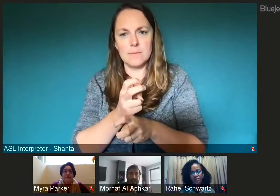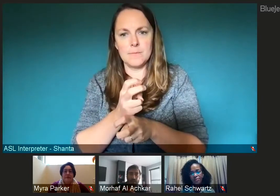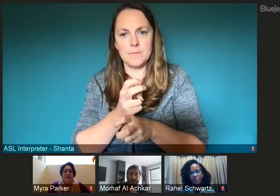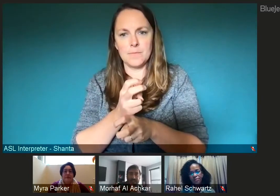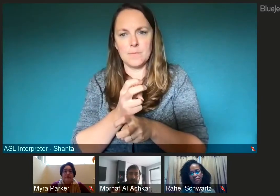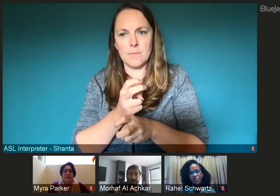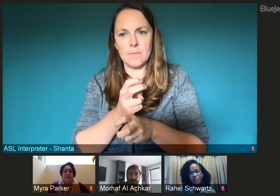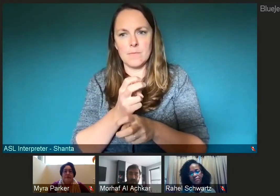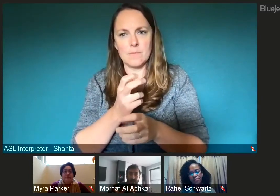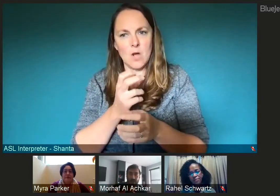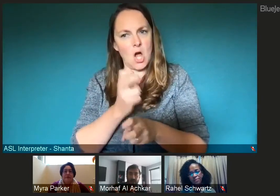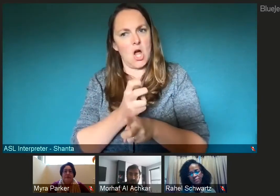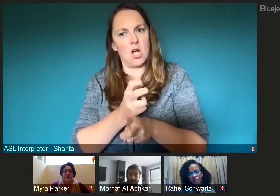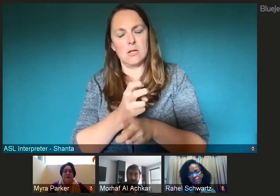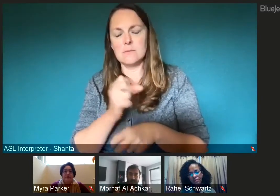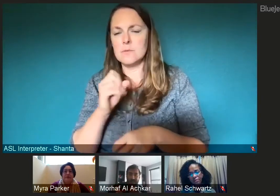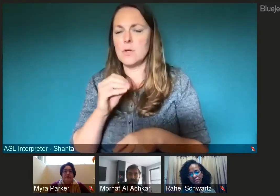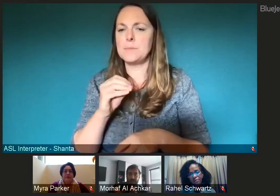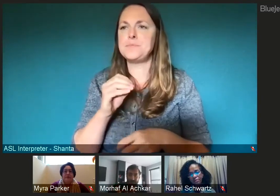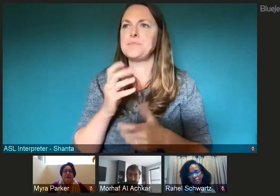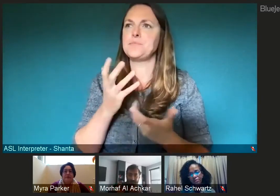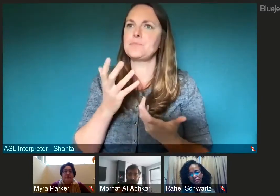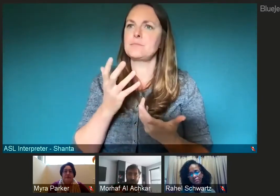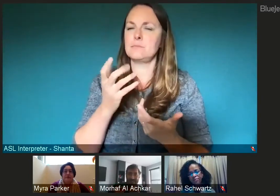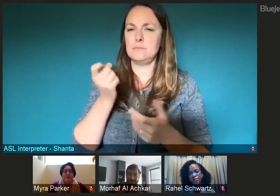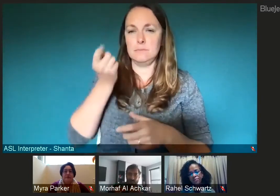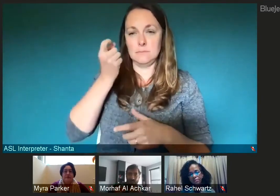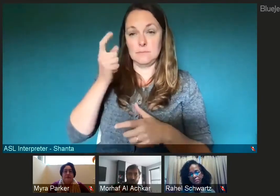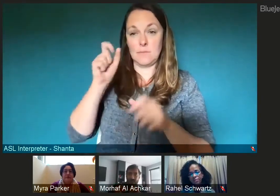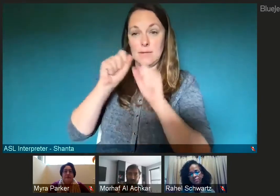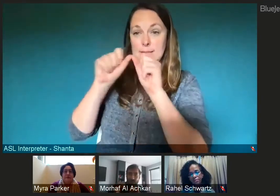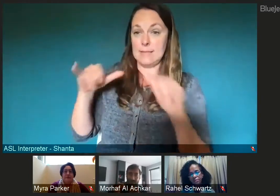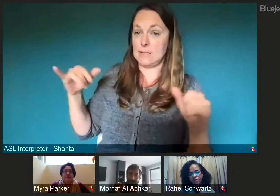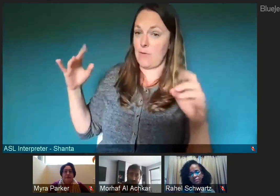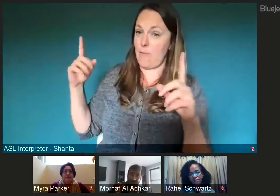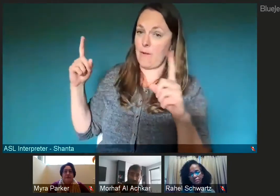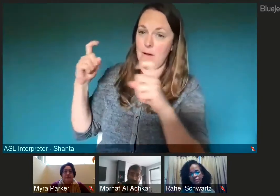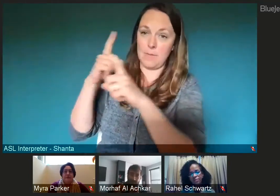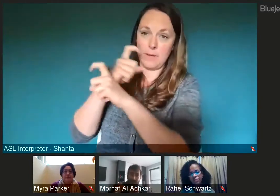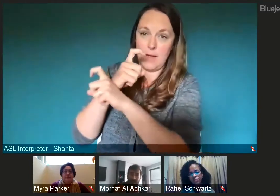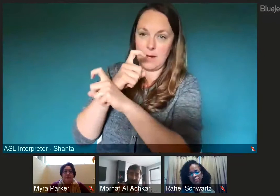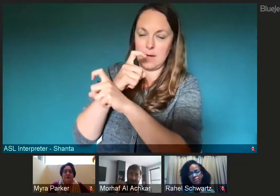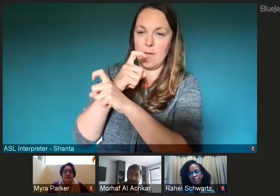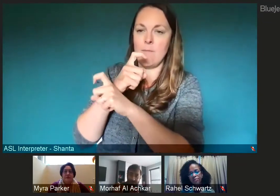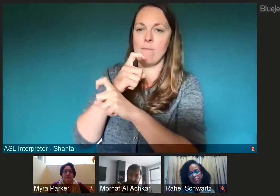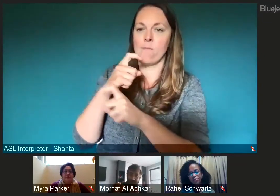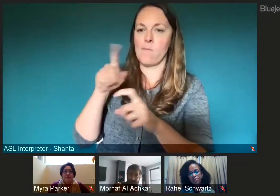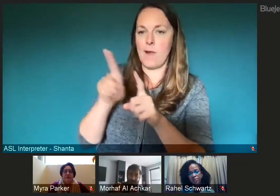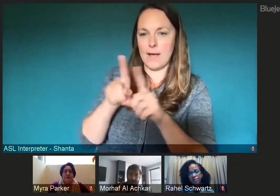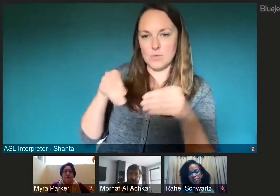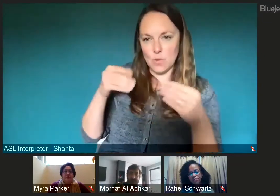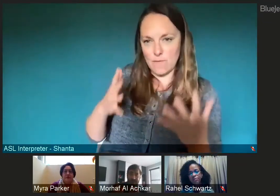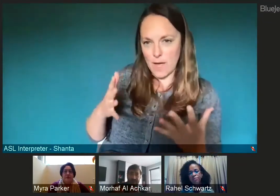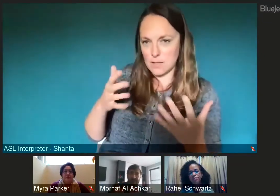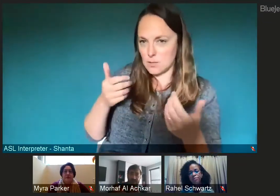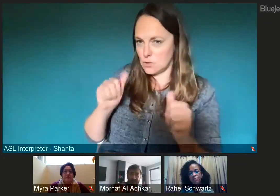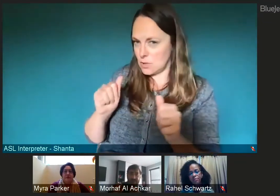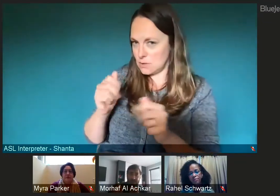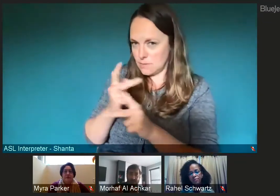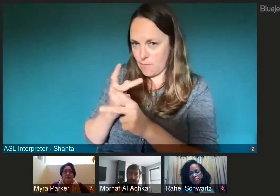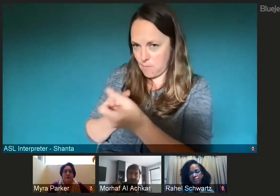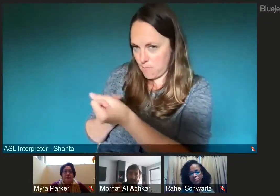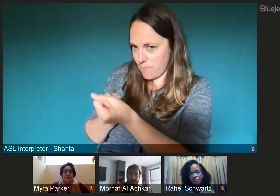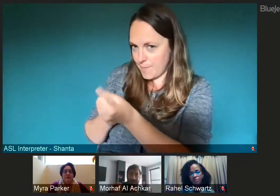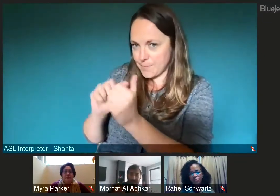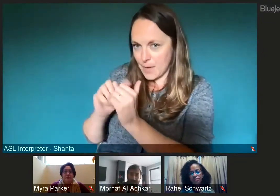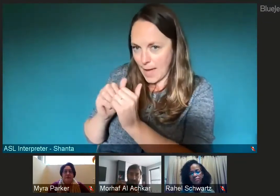those. So being mindful that the system is complex, so doing whatever we can to be on the side of the patient, to provide the